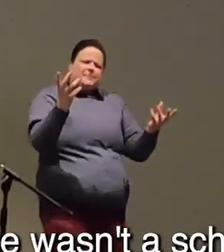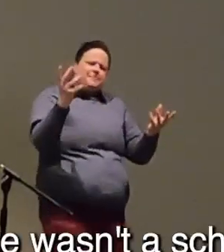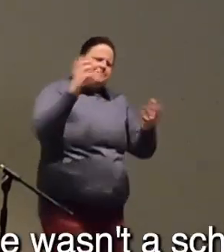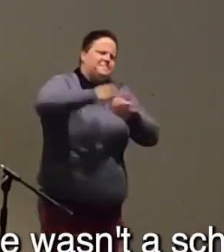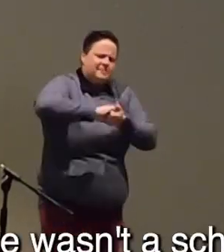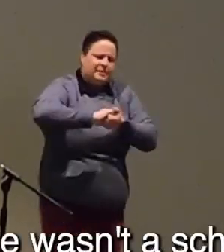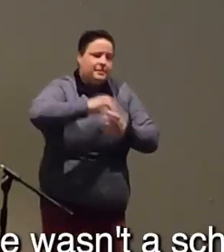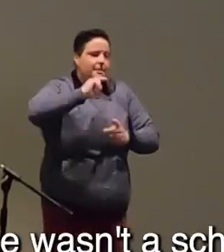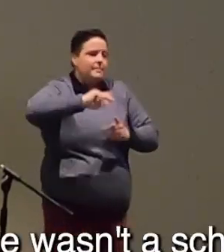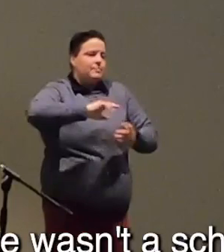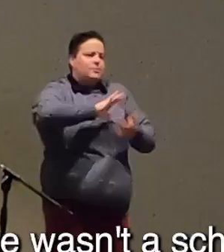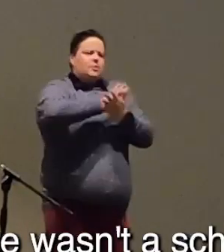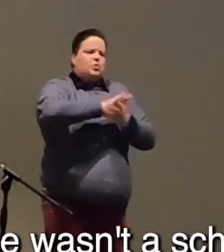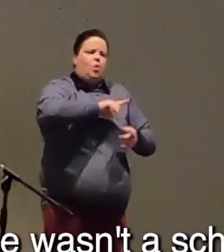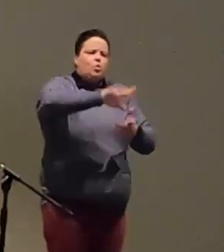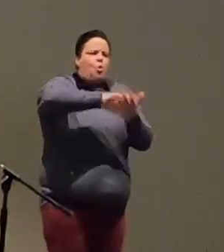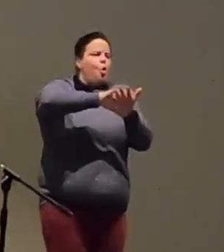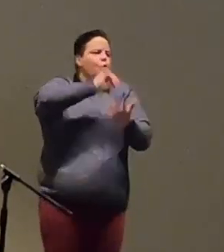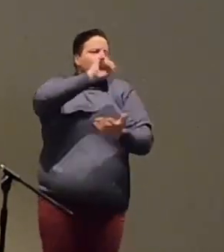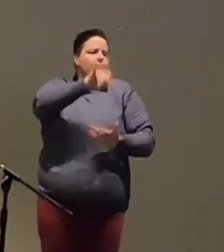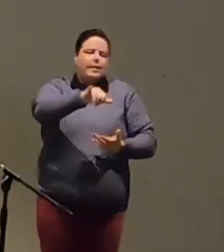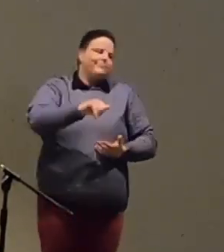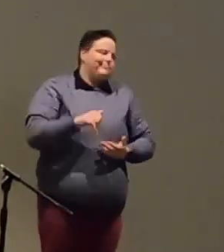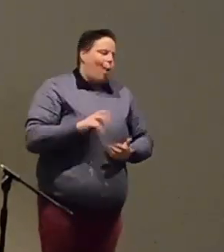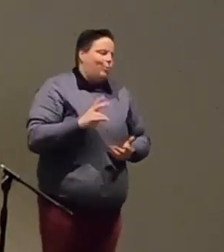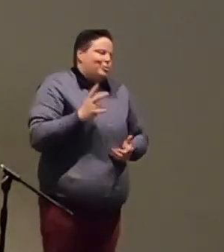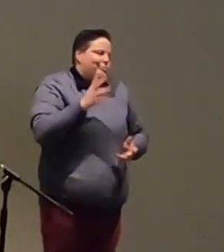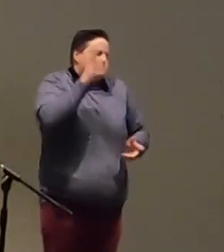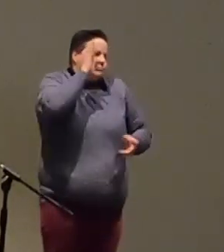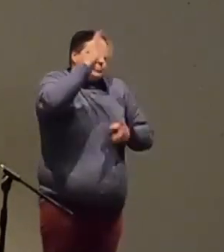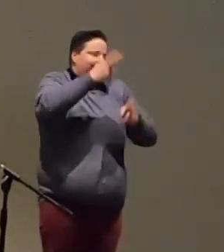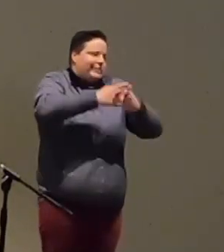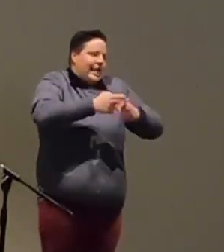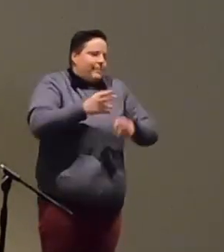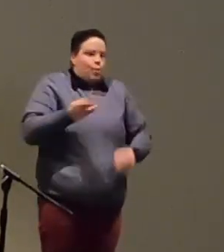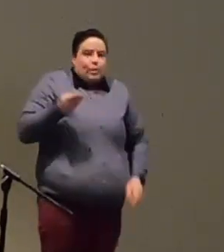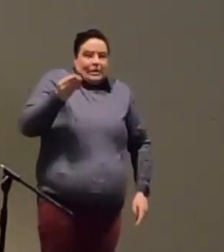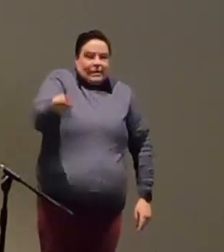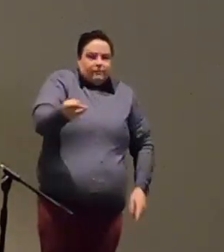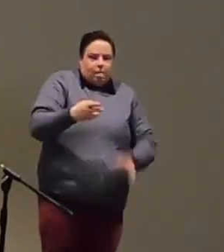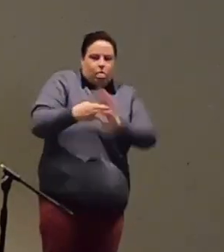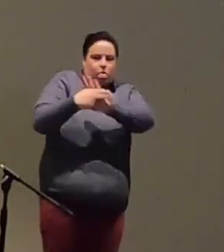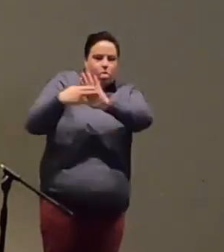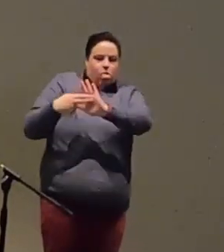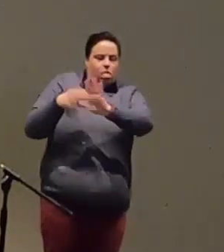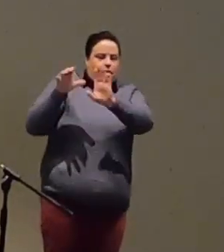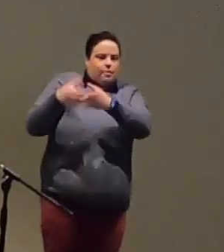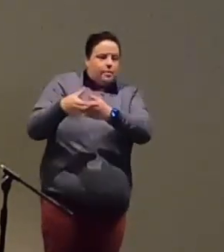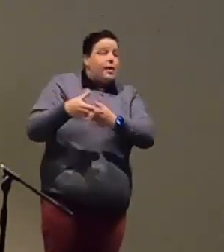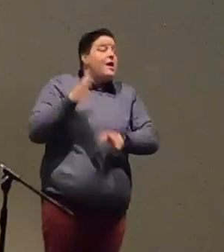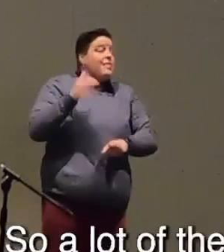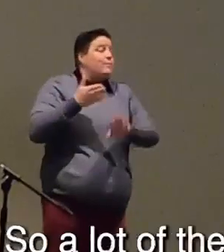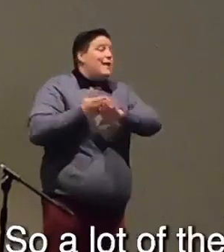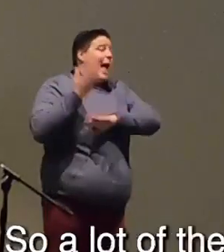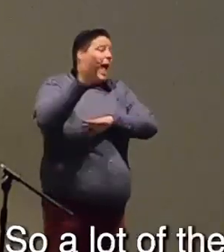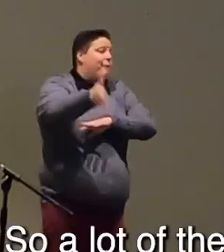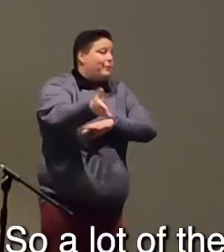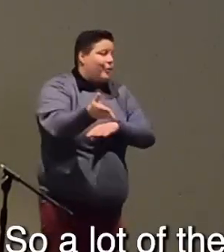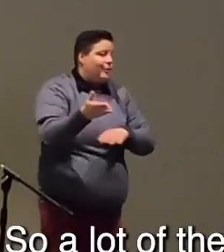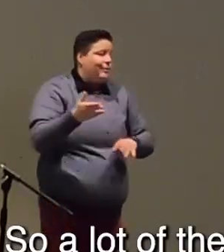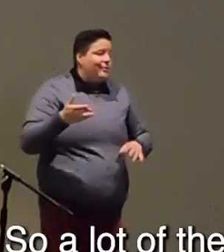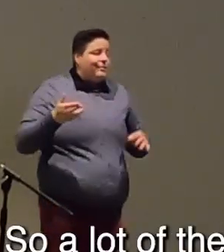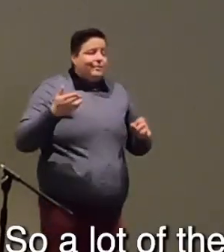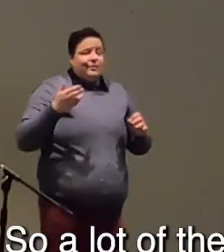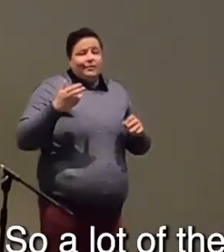school where people went to learn this. It was just a name that was given to them. And it came after the fact. So a lot